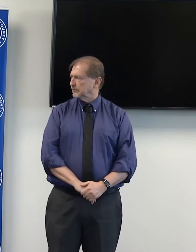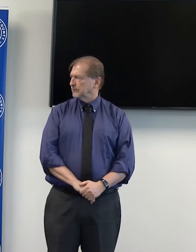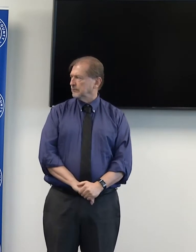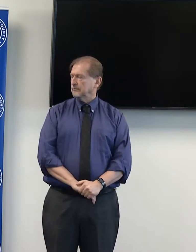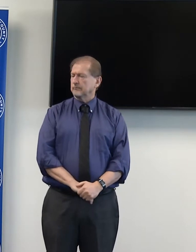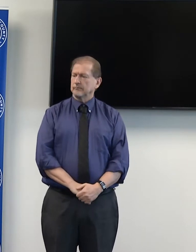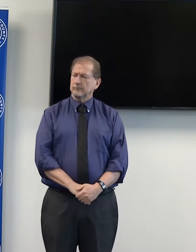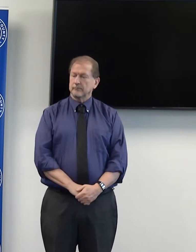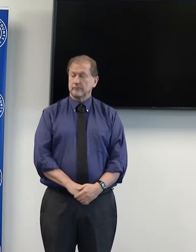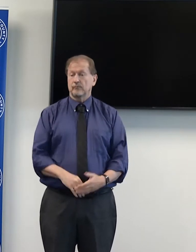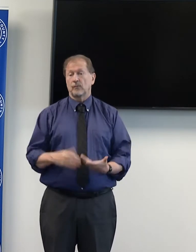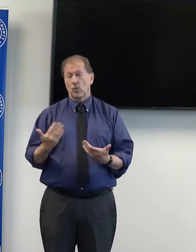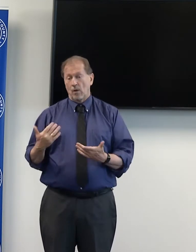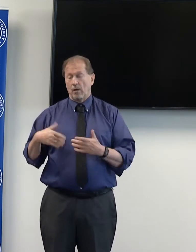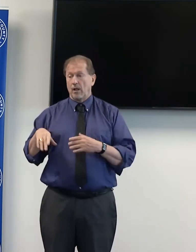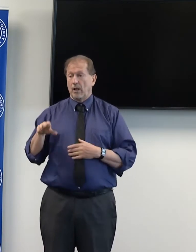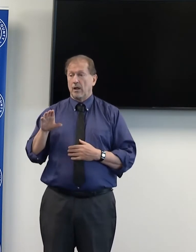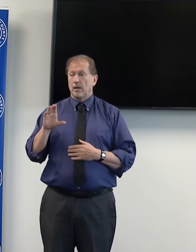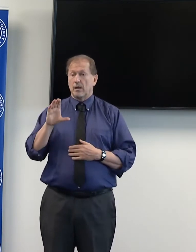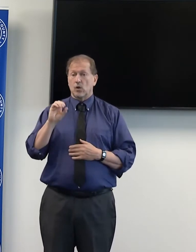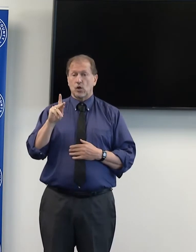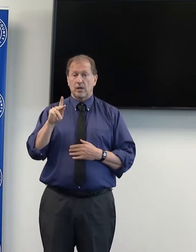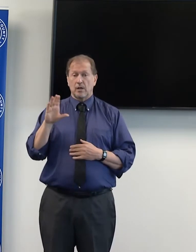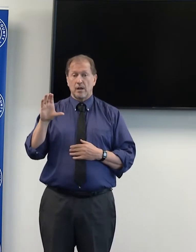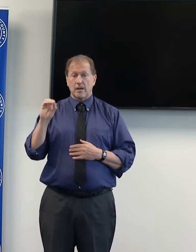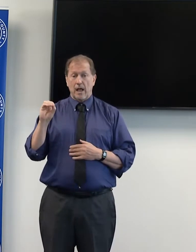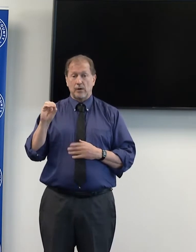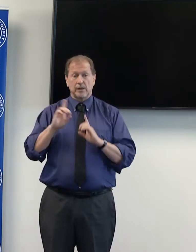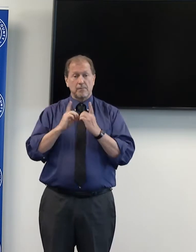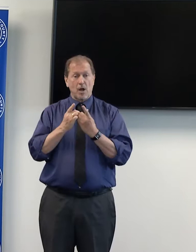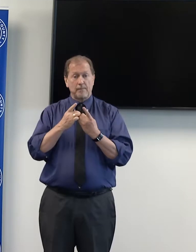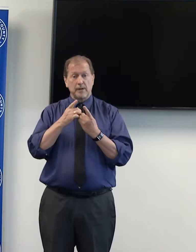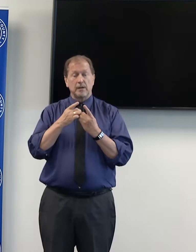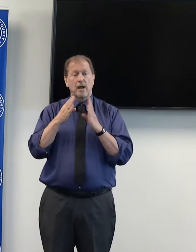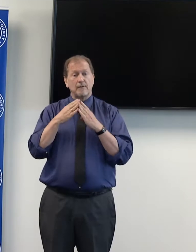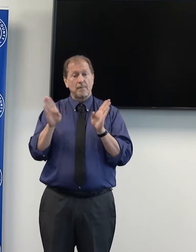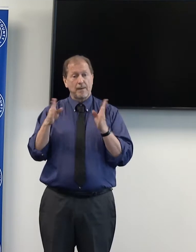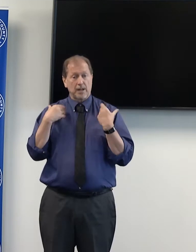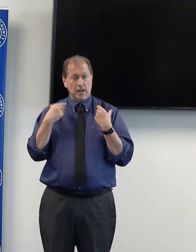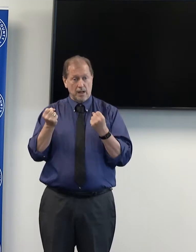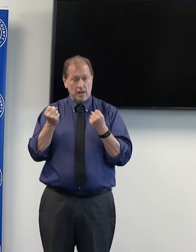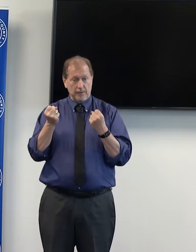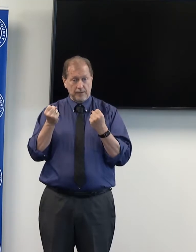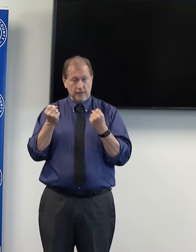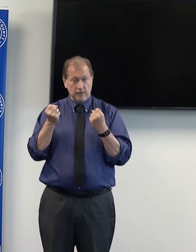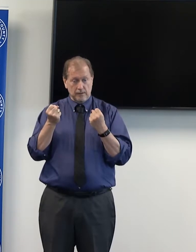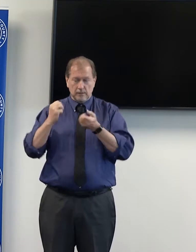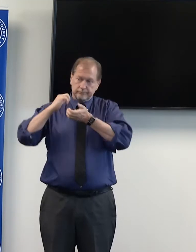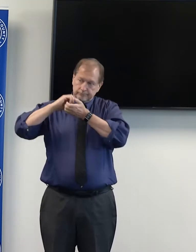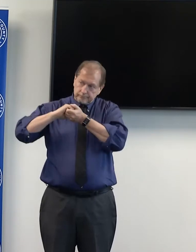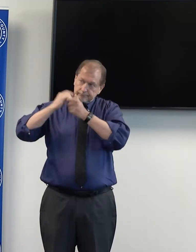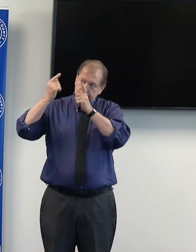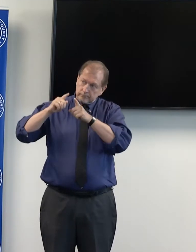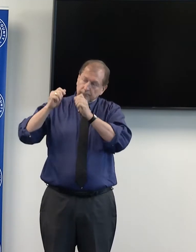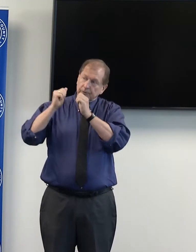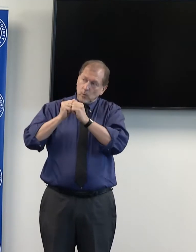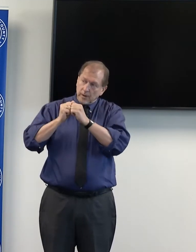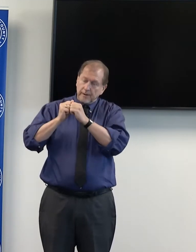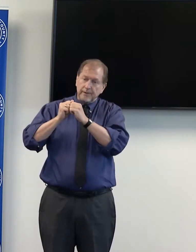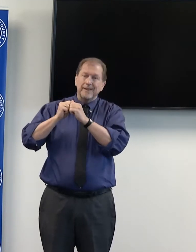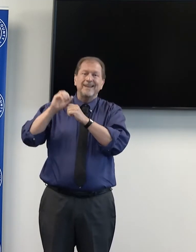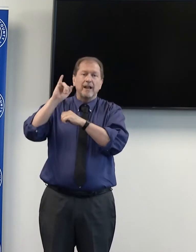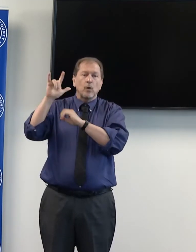Well, the county the Cook County Department of Public Health works with the state Department of Public Health, IDPH.